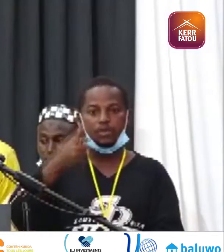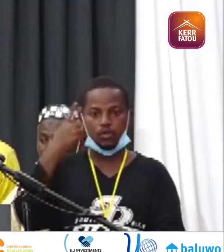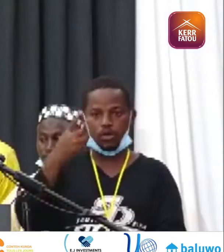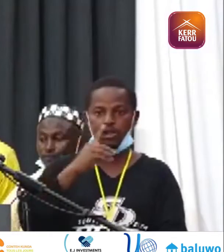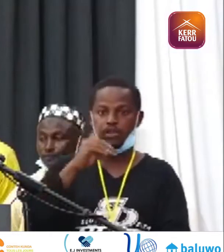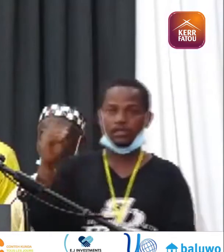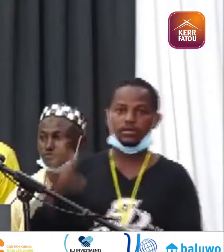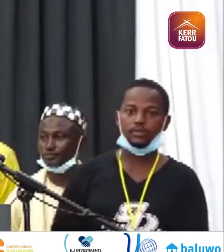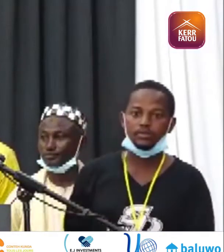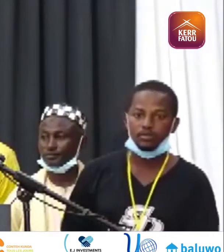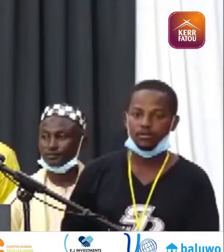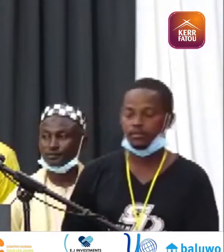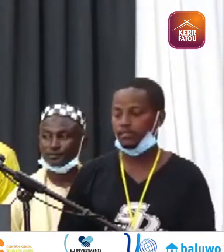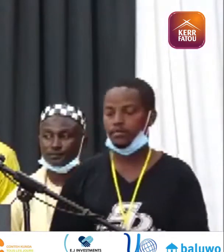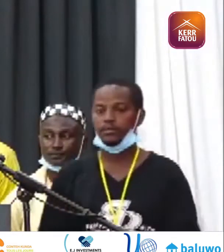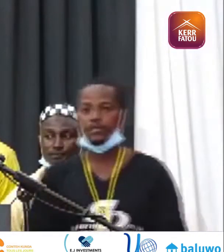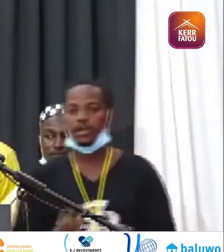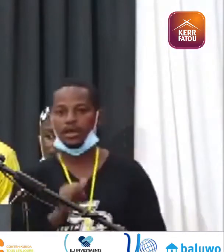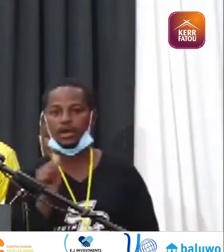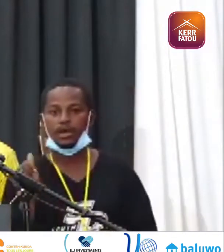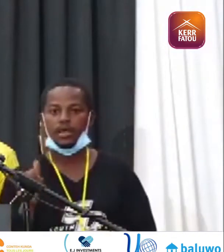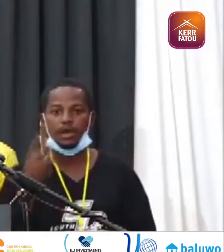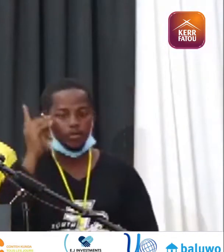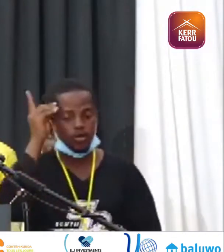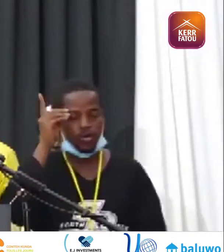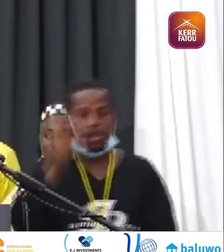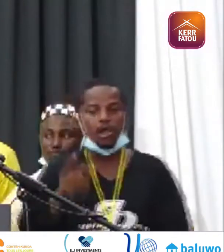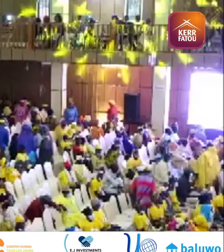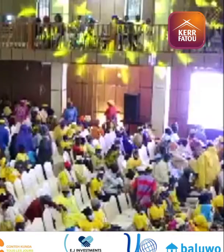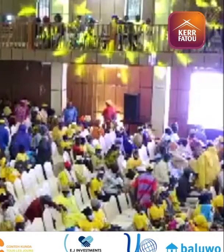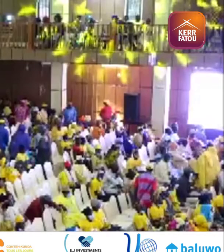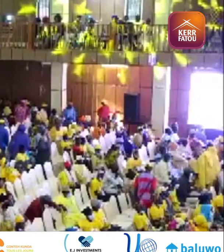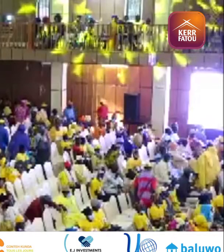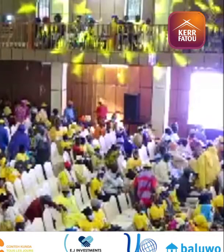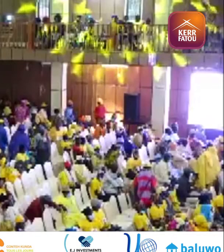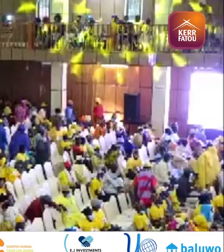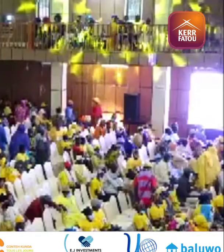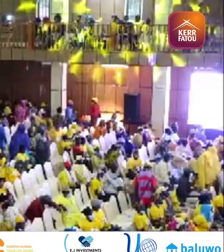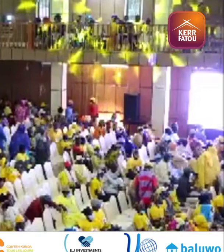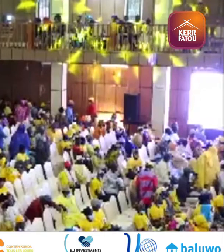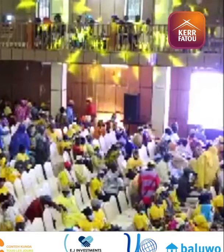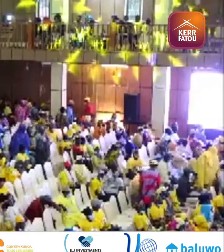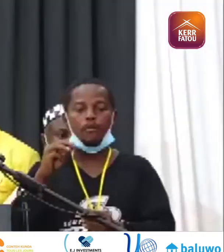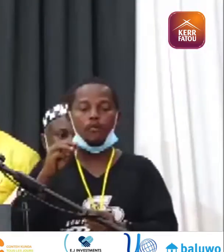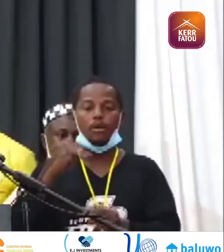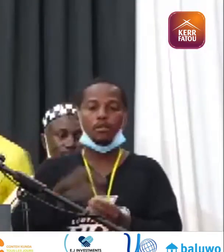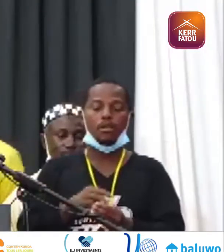$1,659,971. And political rallies amounted to